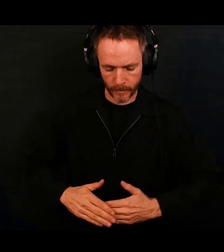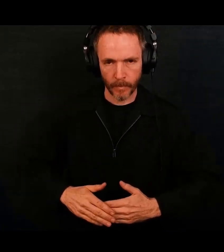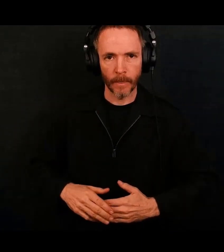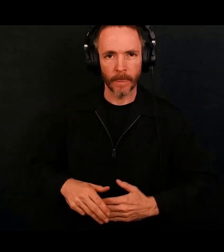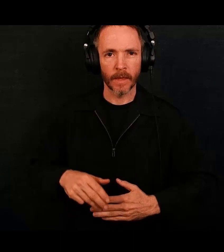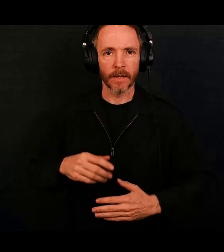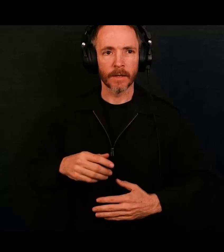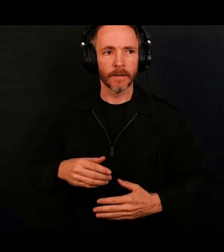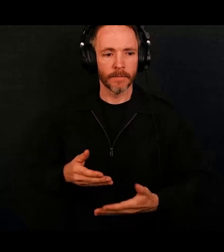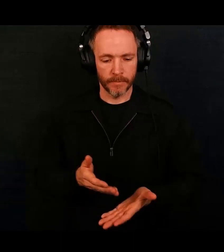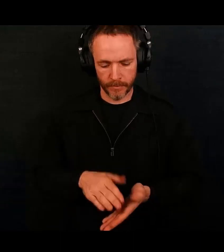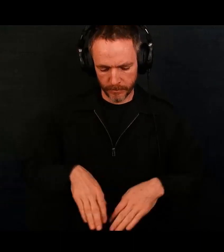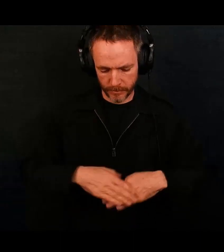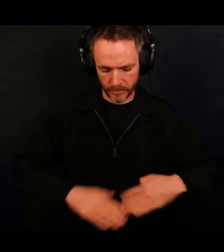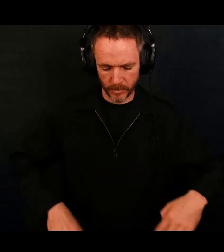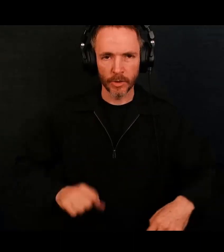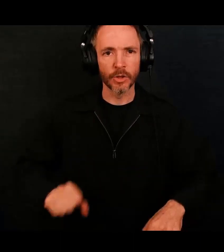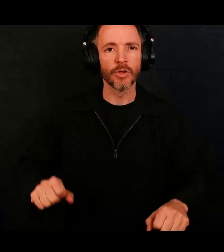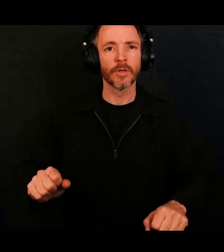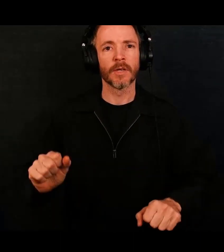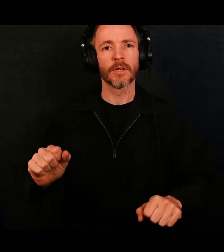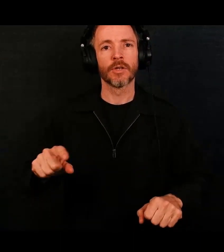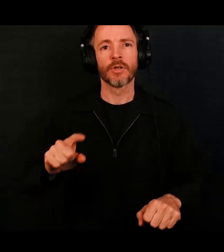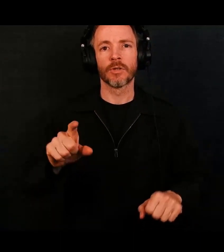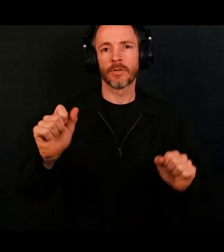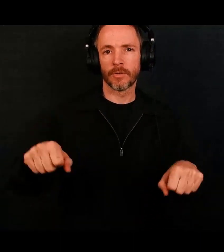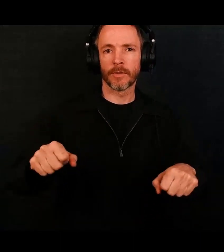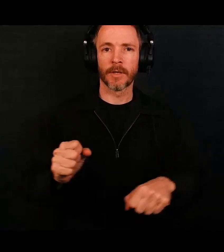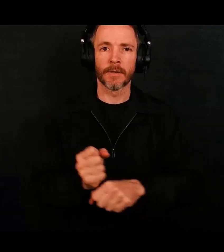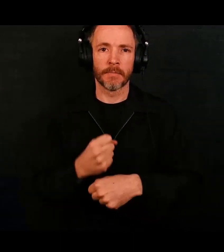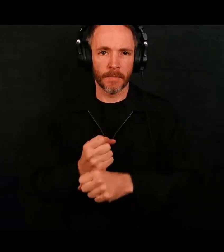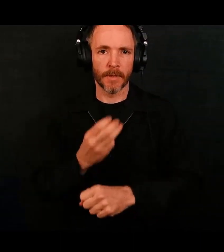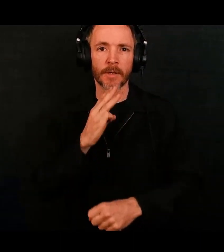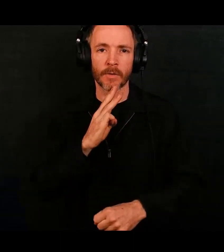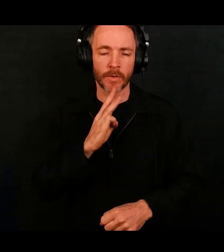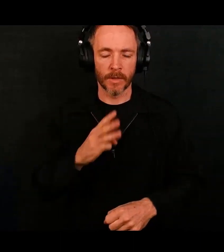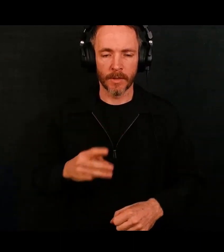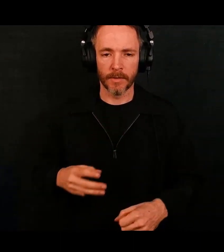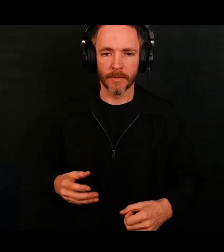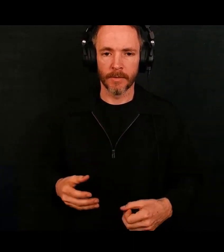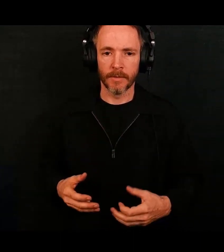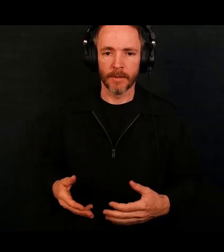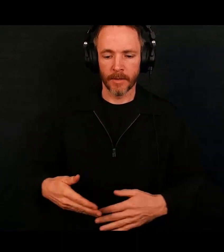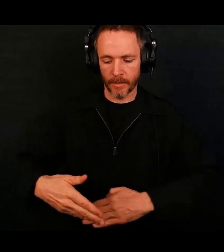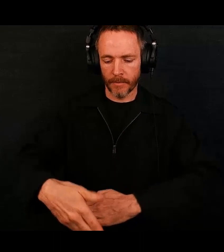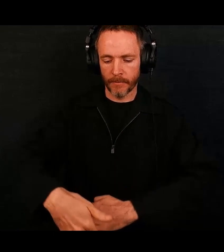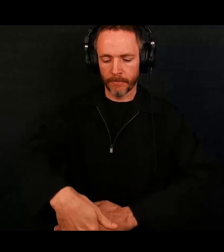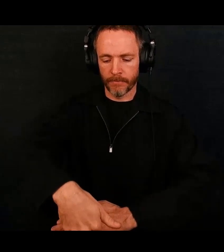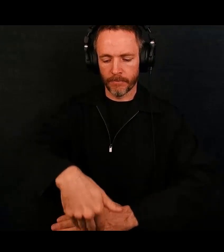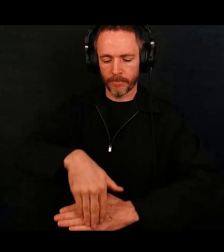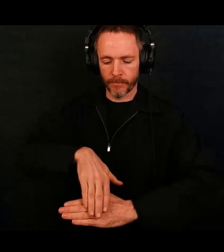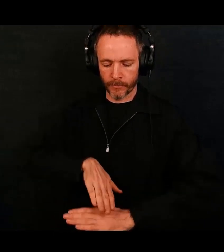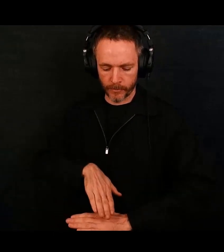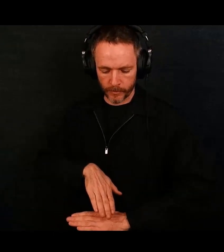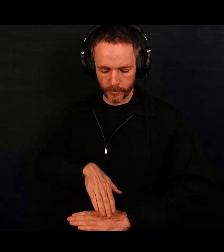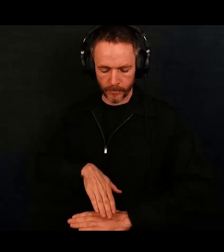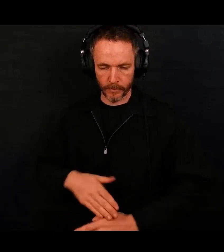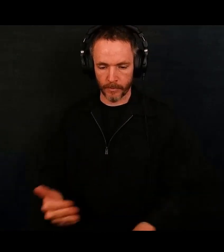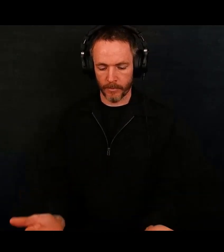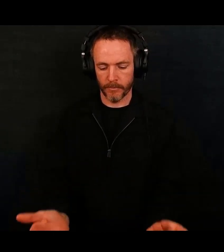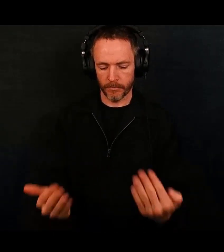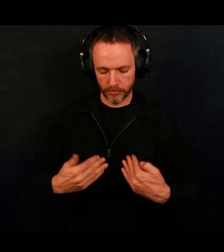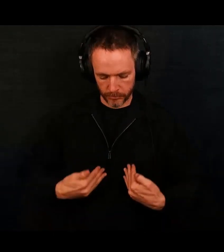wettable surface. Build it out of this stuff. It folds down, like it plops